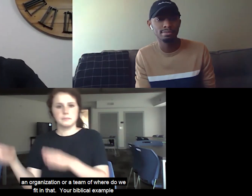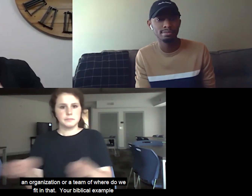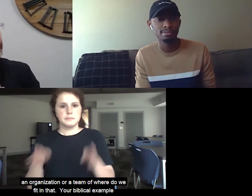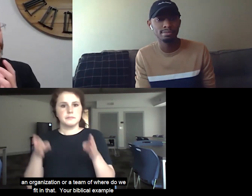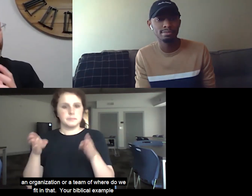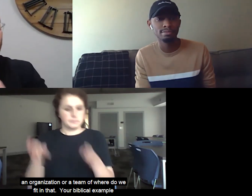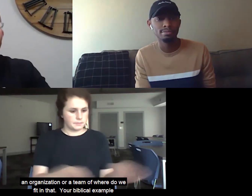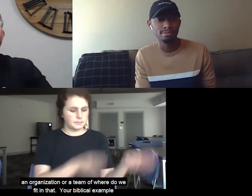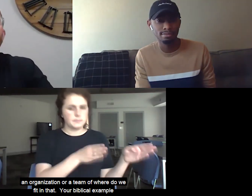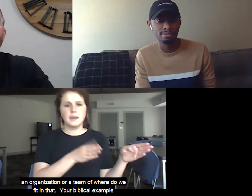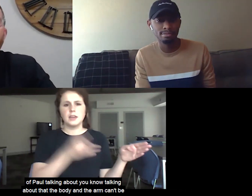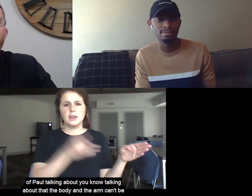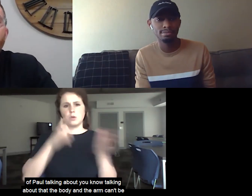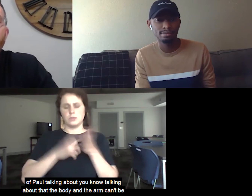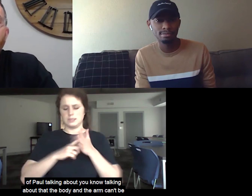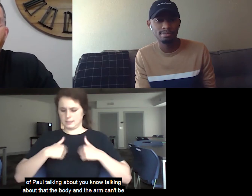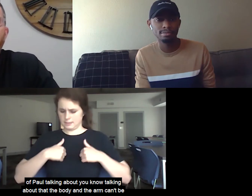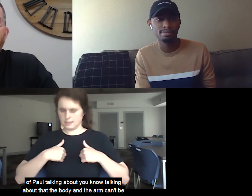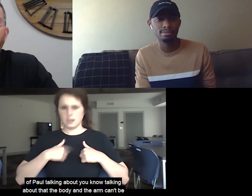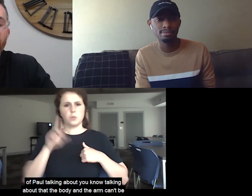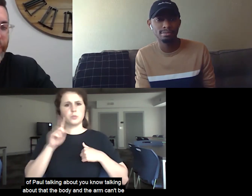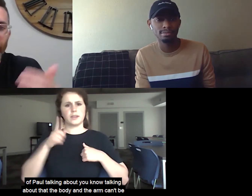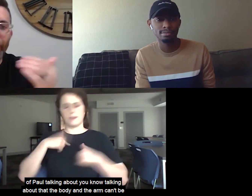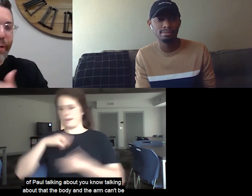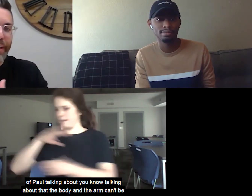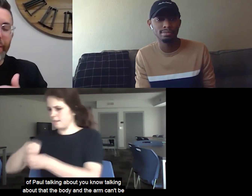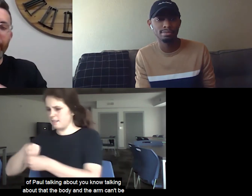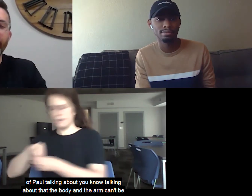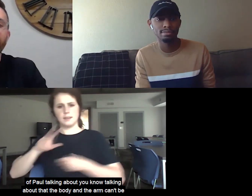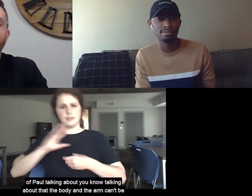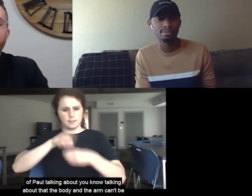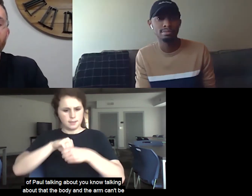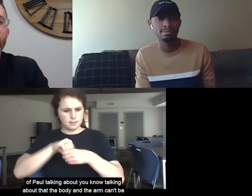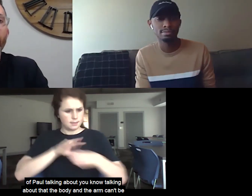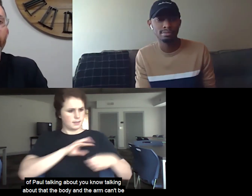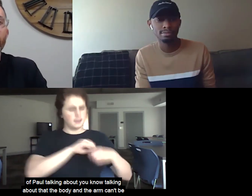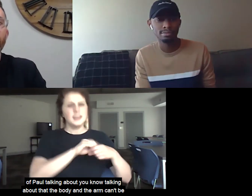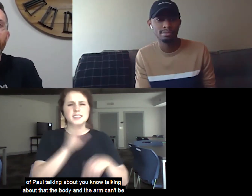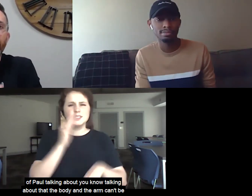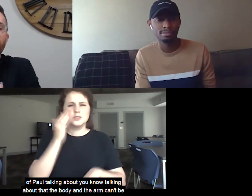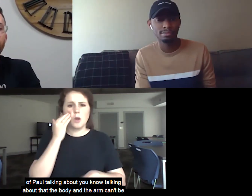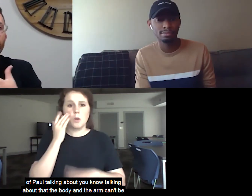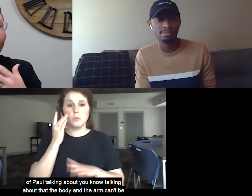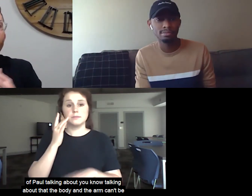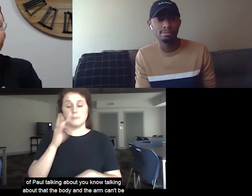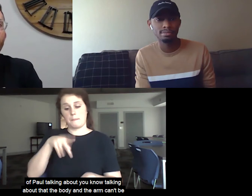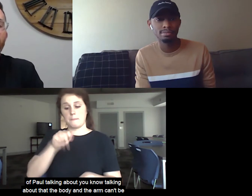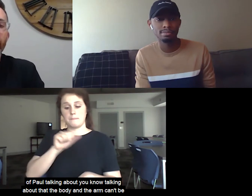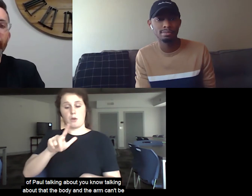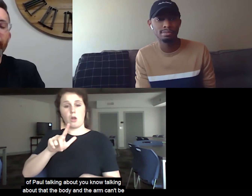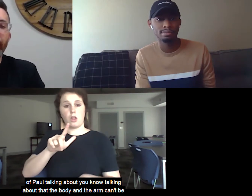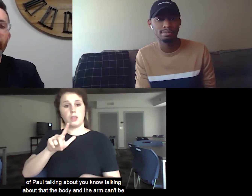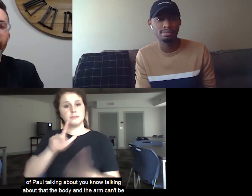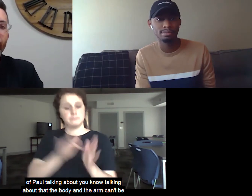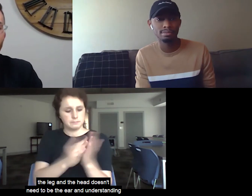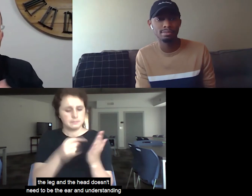that. Your biblical example of Paul talking about that the body